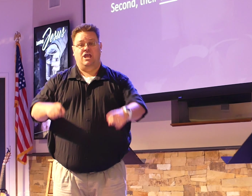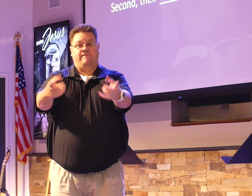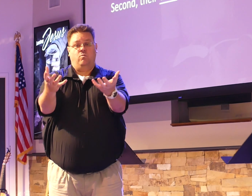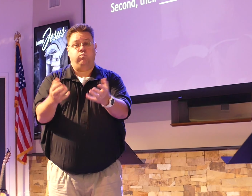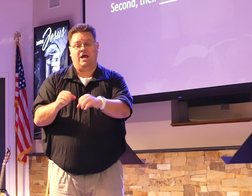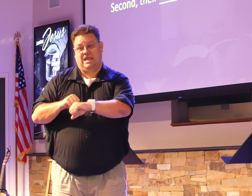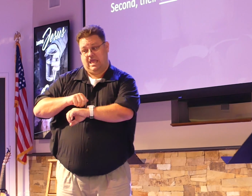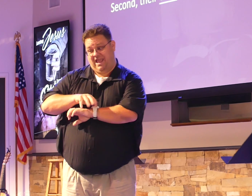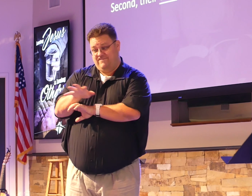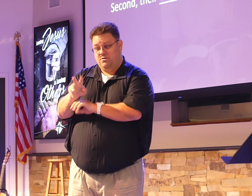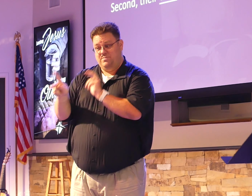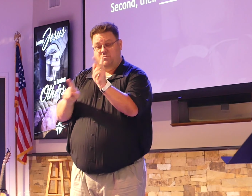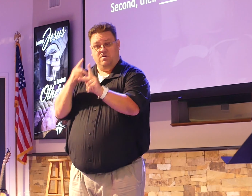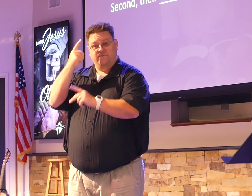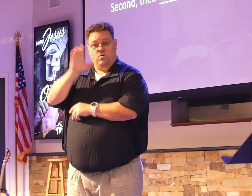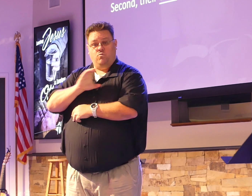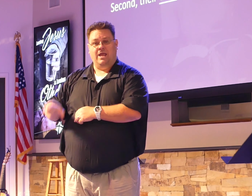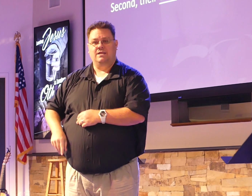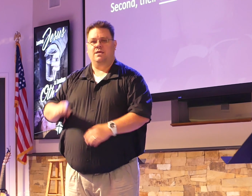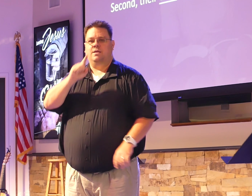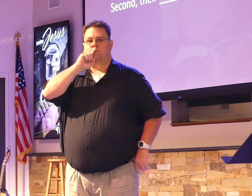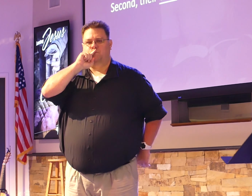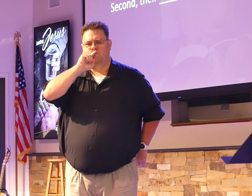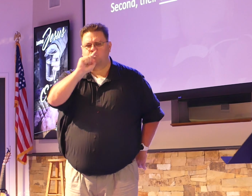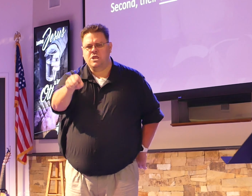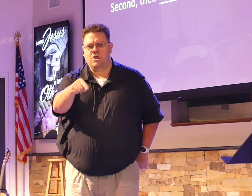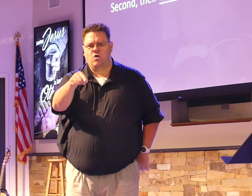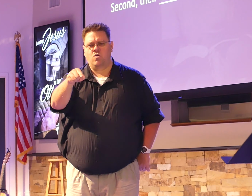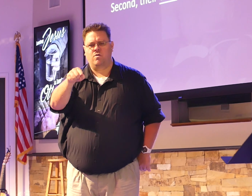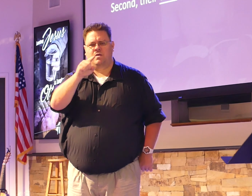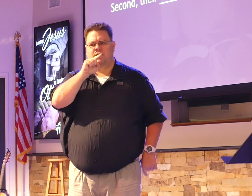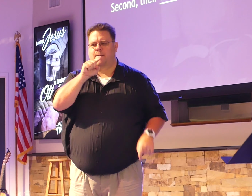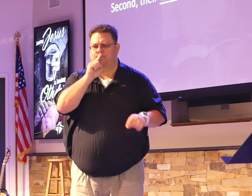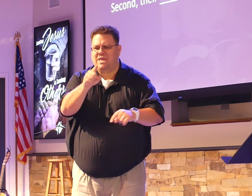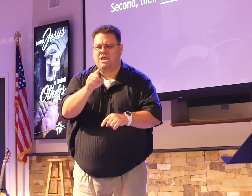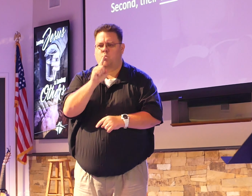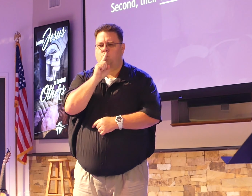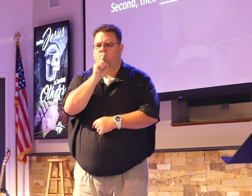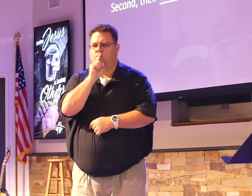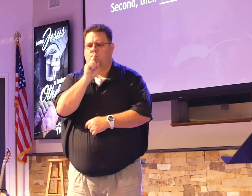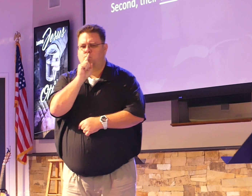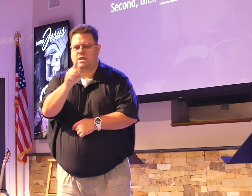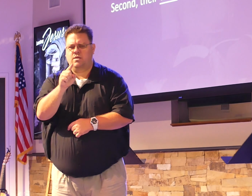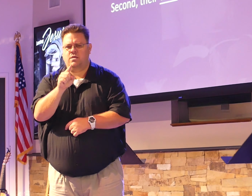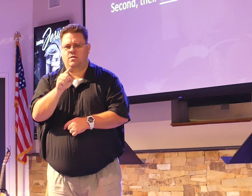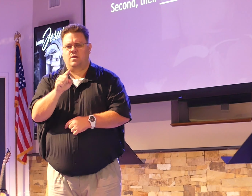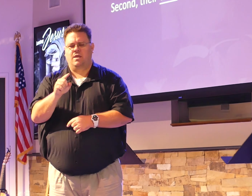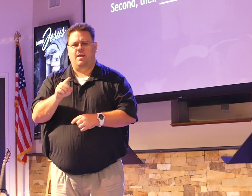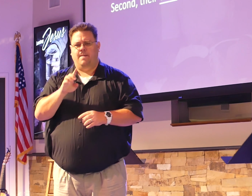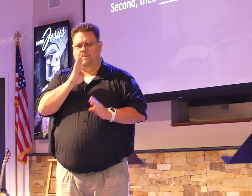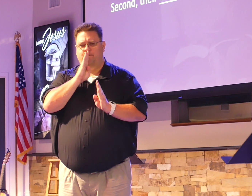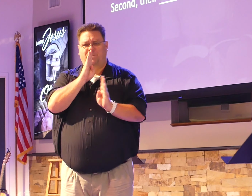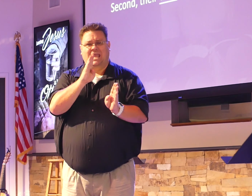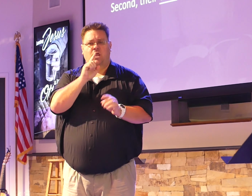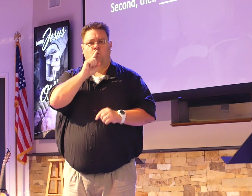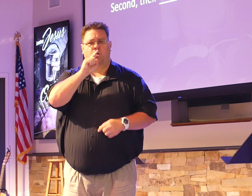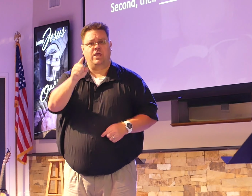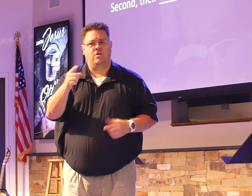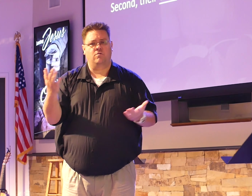people for Christ, be real. Notice I didn't say be perfect. There's a difference between being real